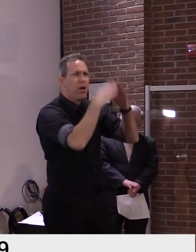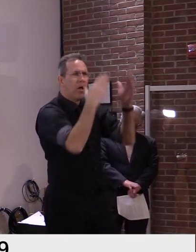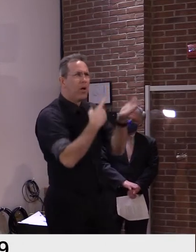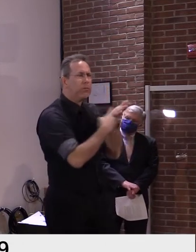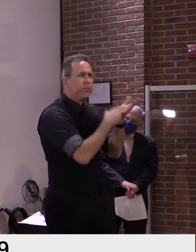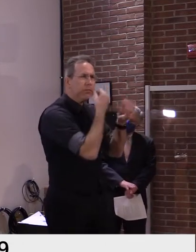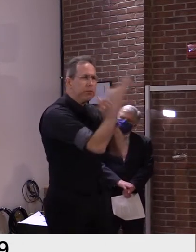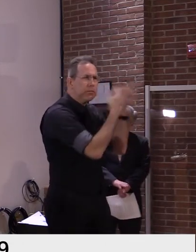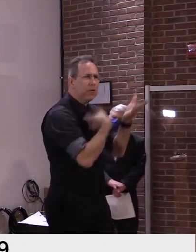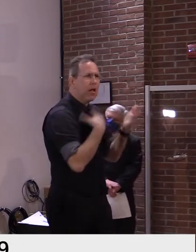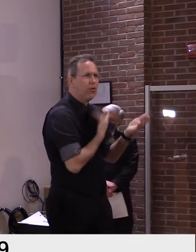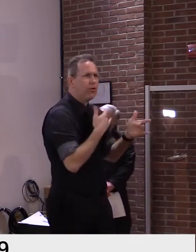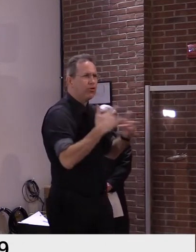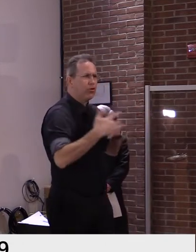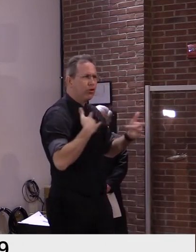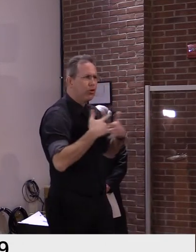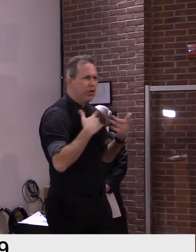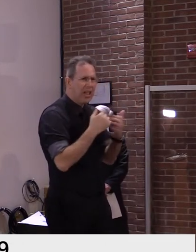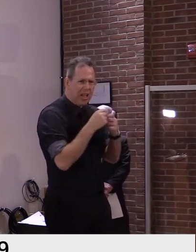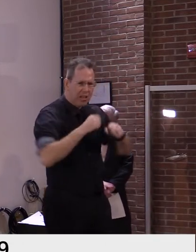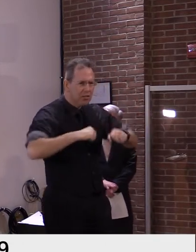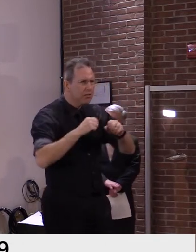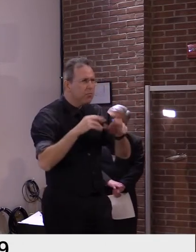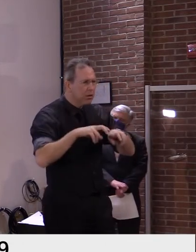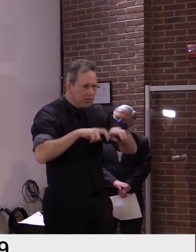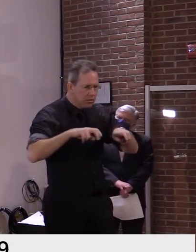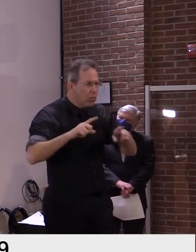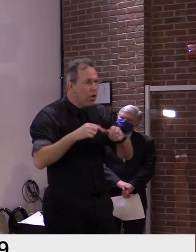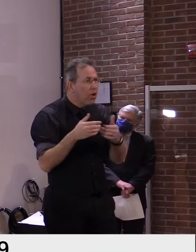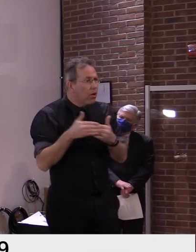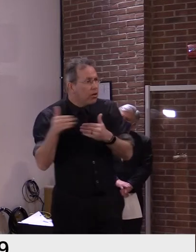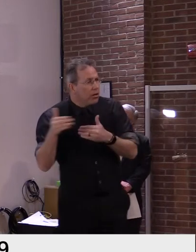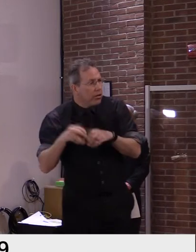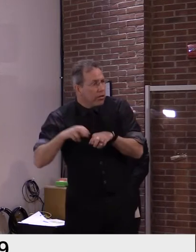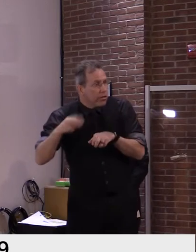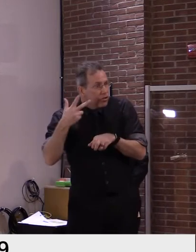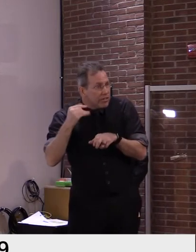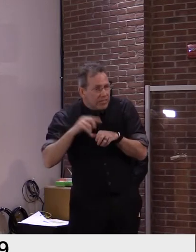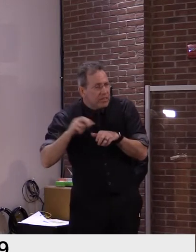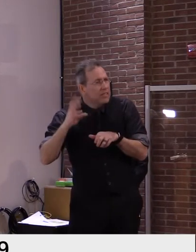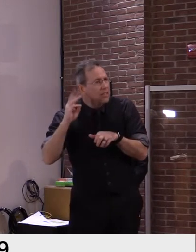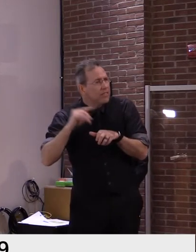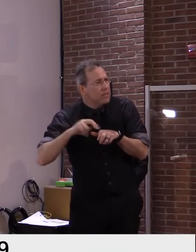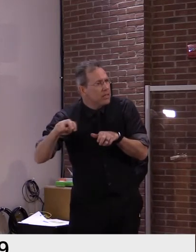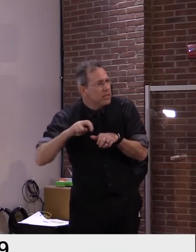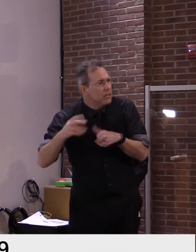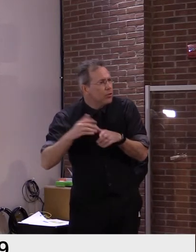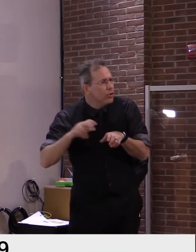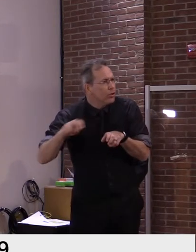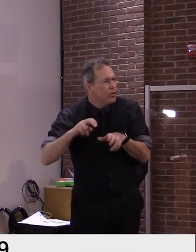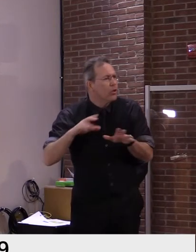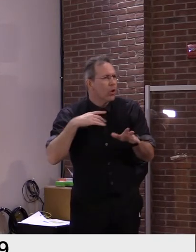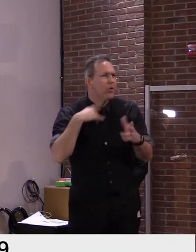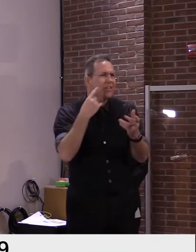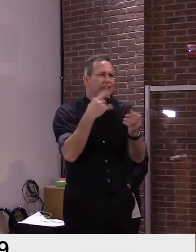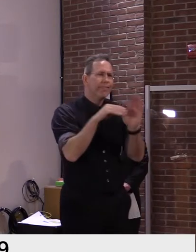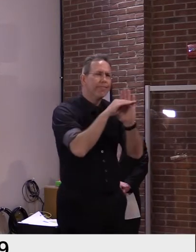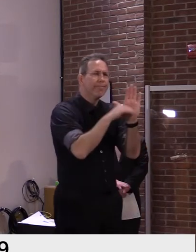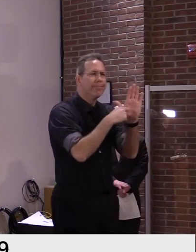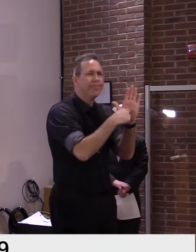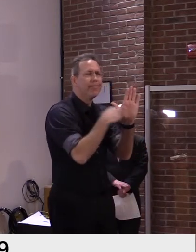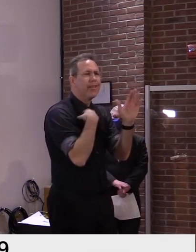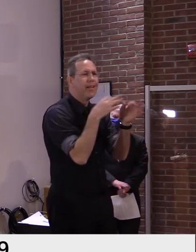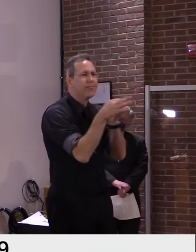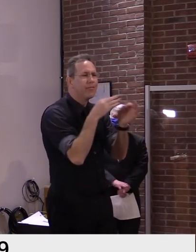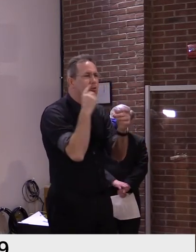6-foot distancing, for instance. And they said, really important that you get across